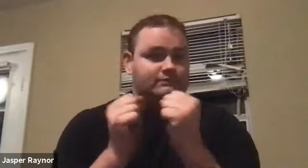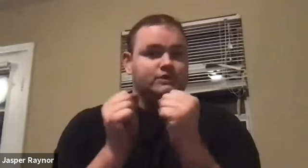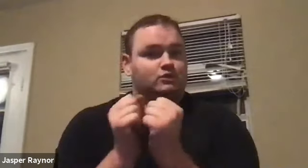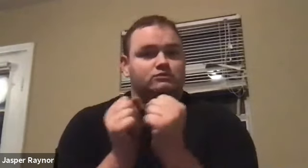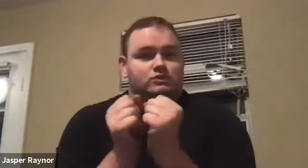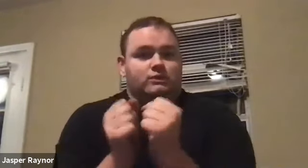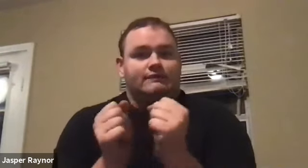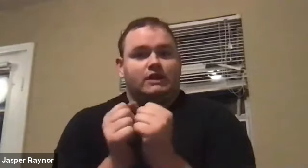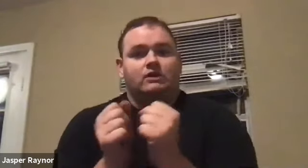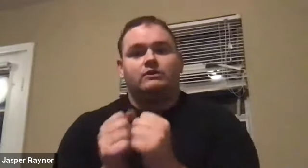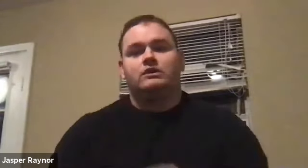so you would leave it alone.